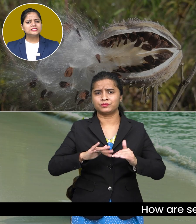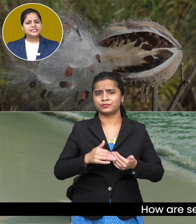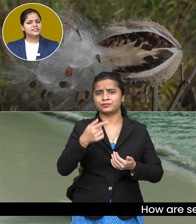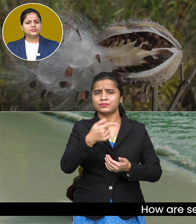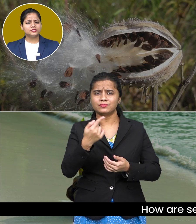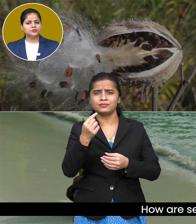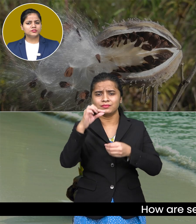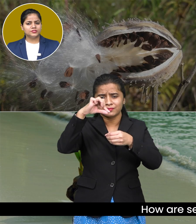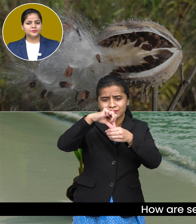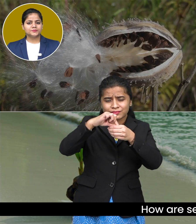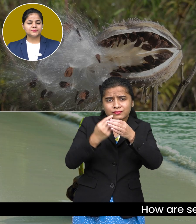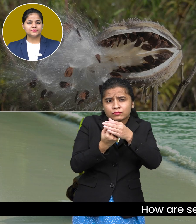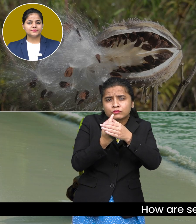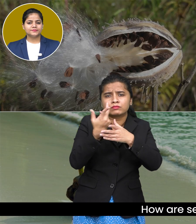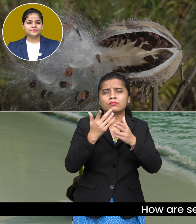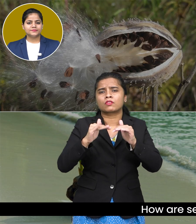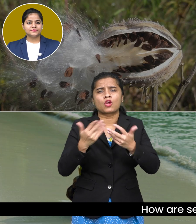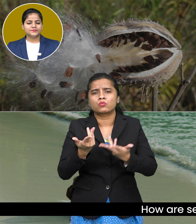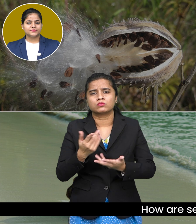How are seeds dispersed?